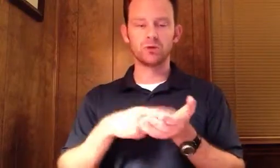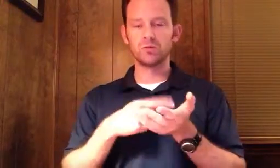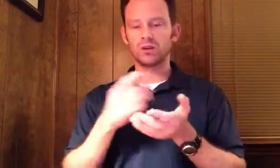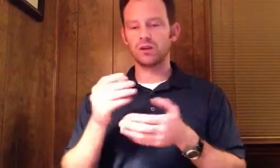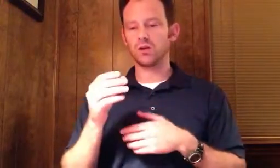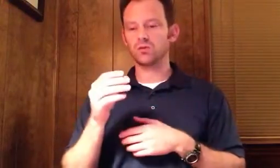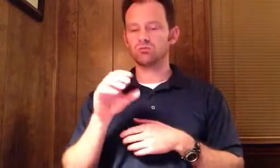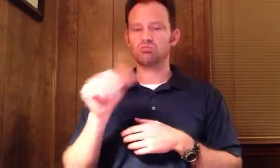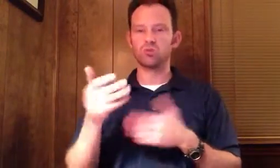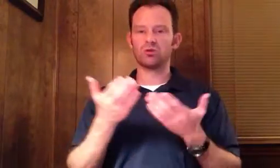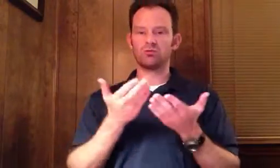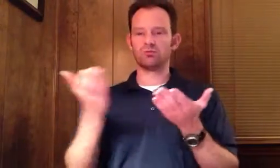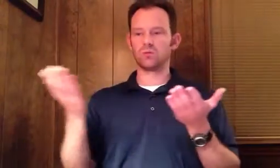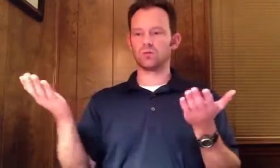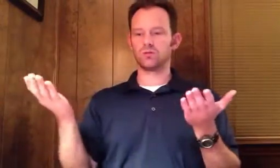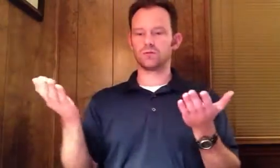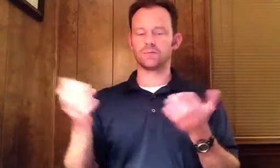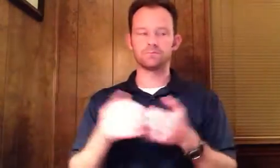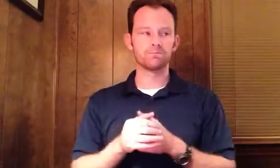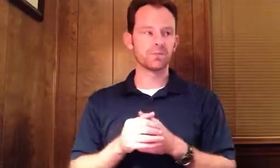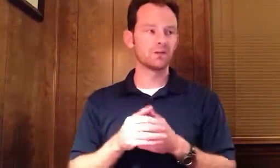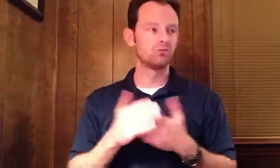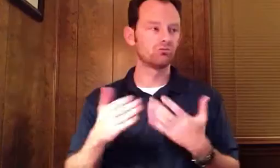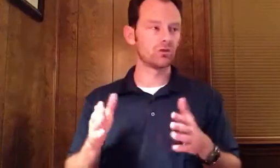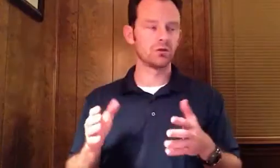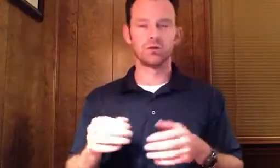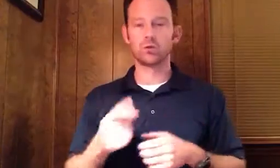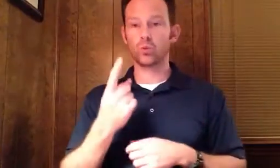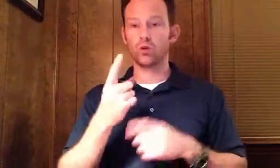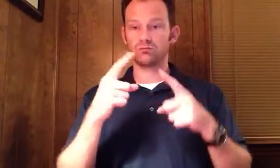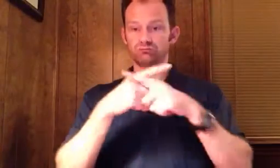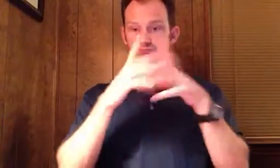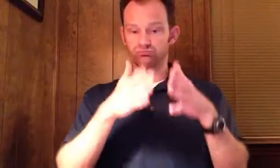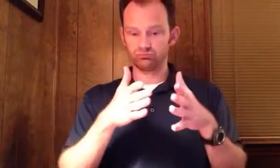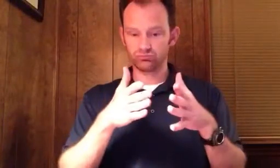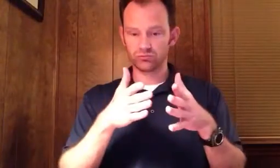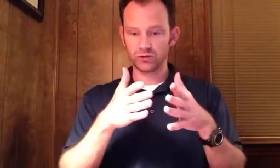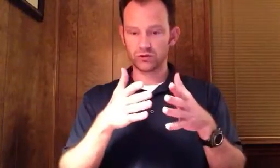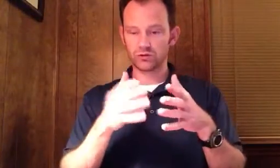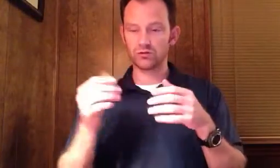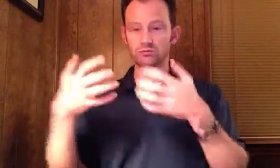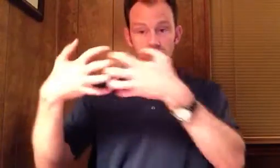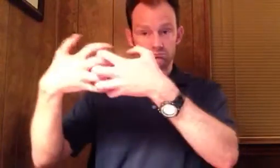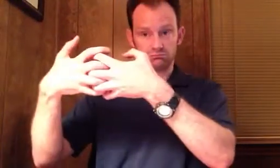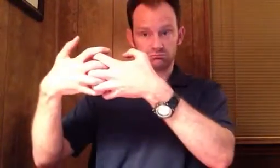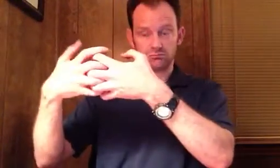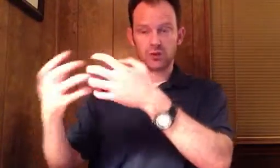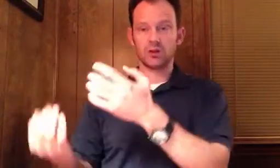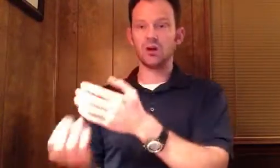So the general format of this reaction is you have one reactant, upon heating, gives you 2